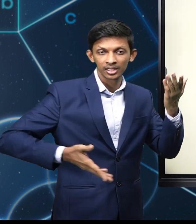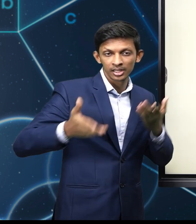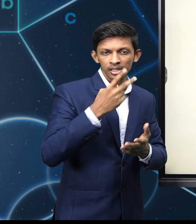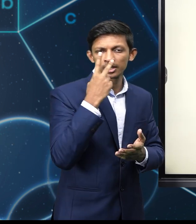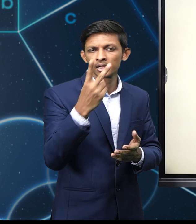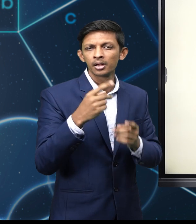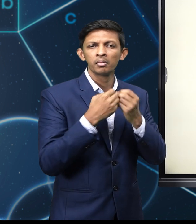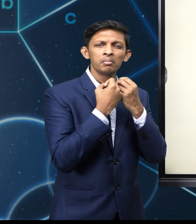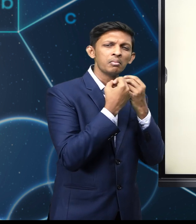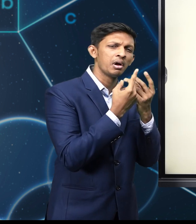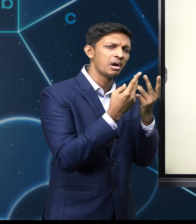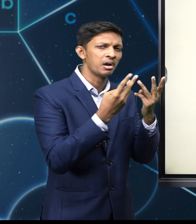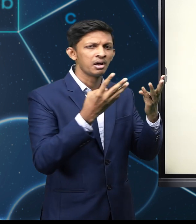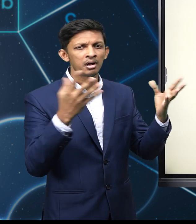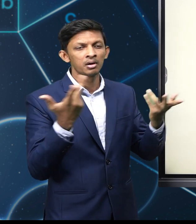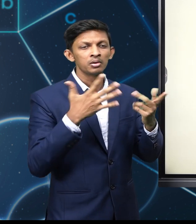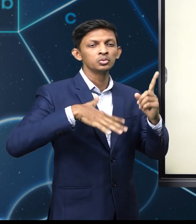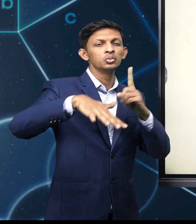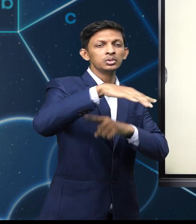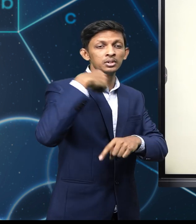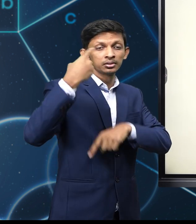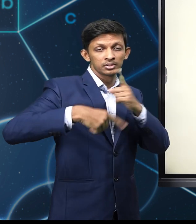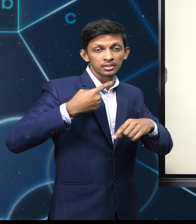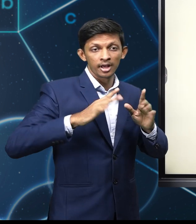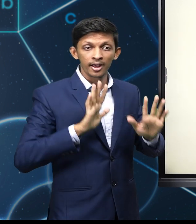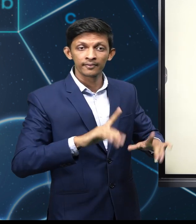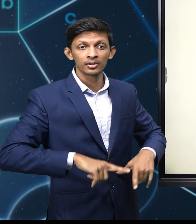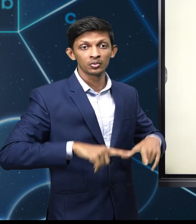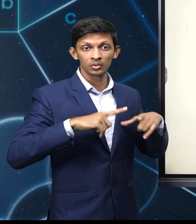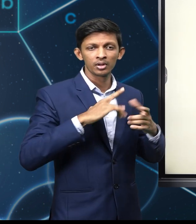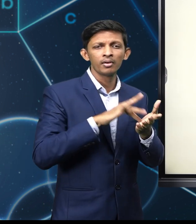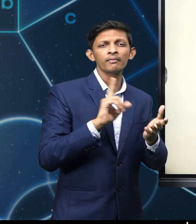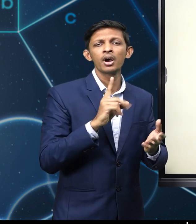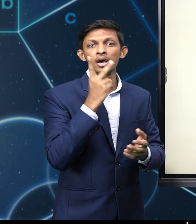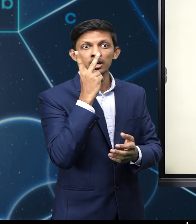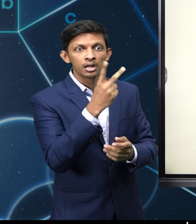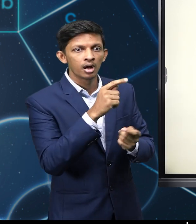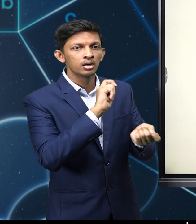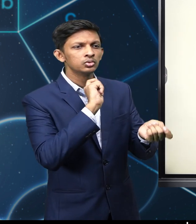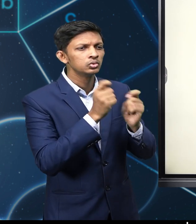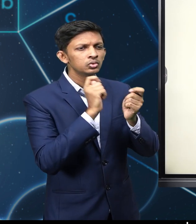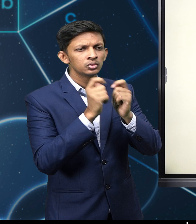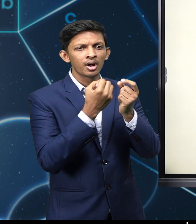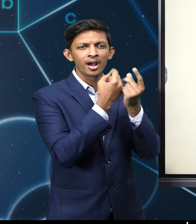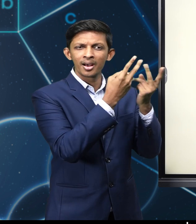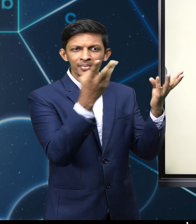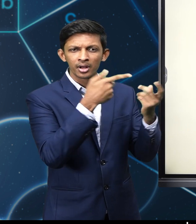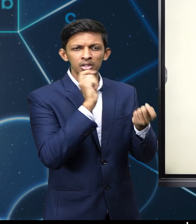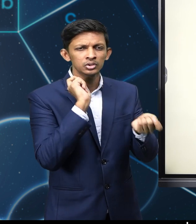Children, we come across many situations in day-to-day life where we see a change in one quantity